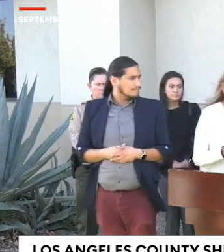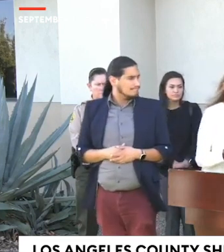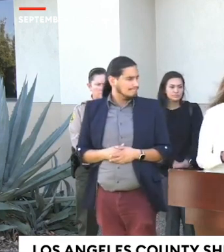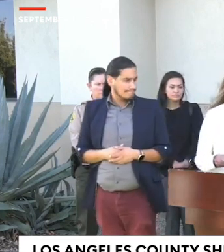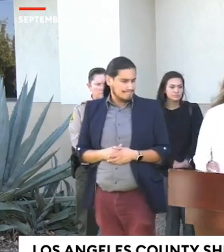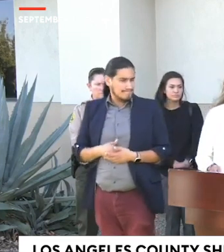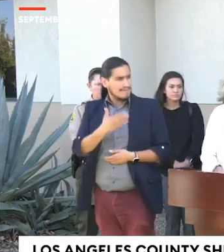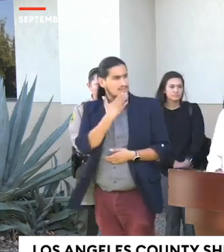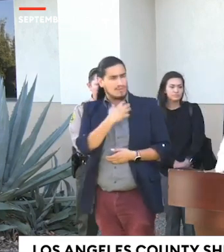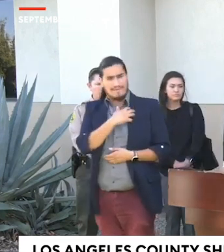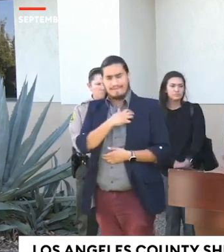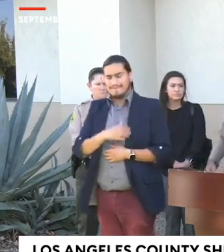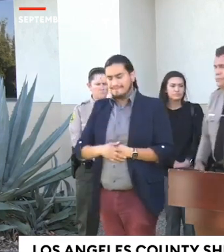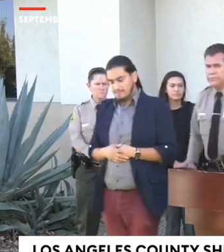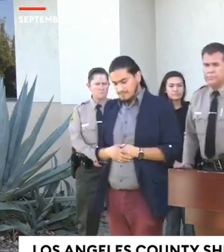Thank you, Sheriff.